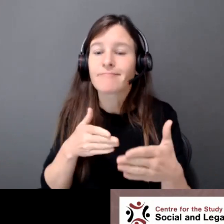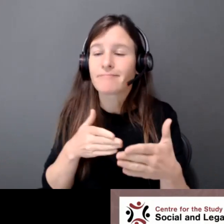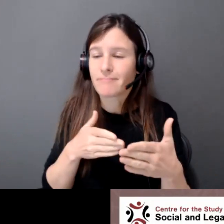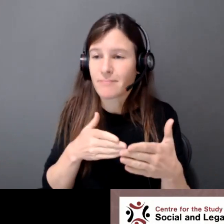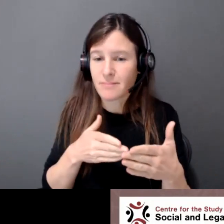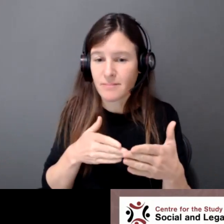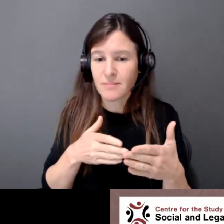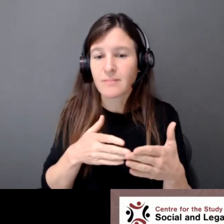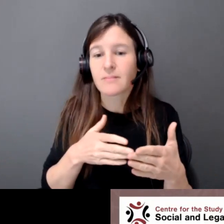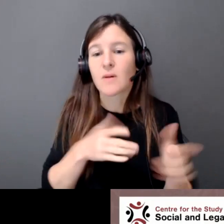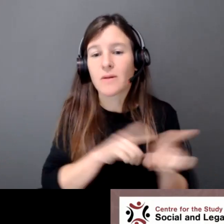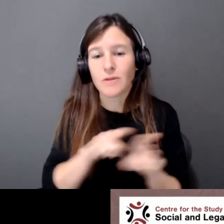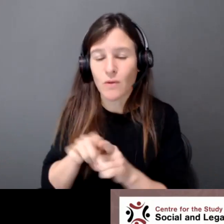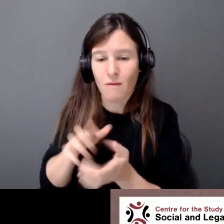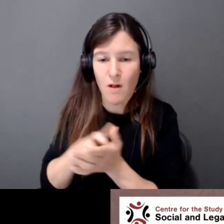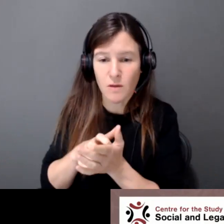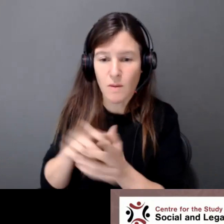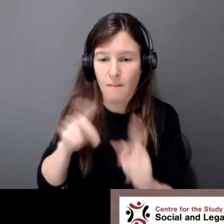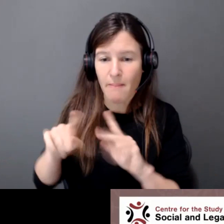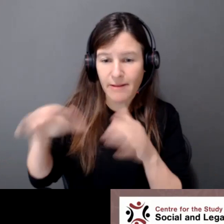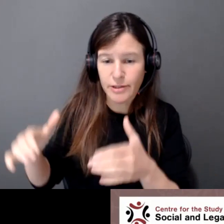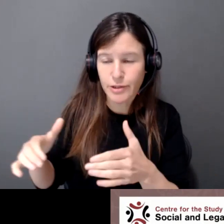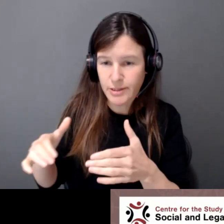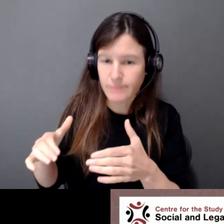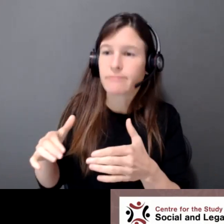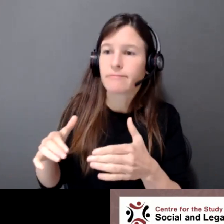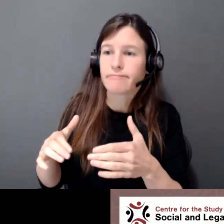Populations, and a former Canadian